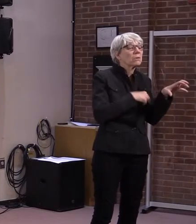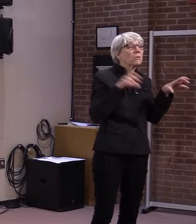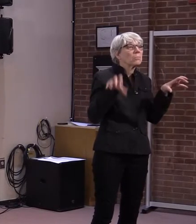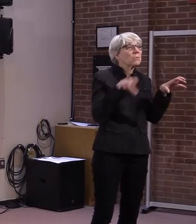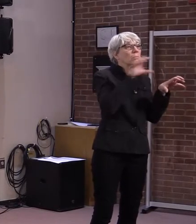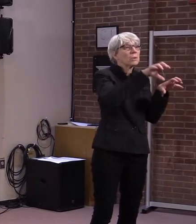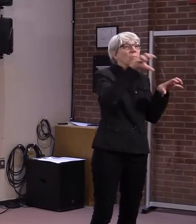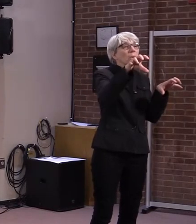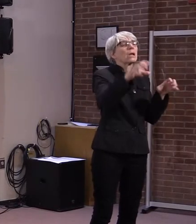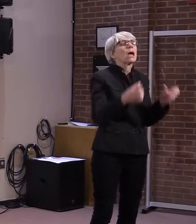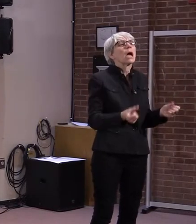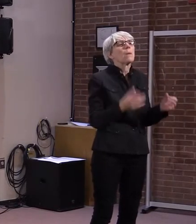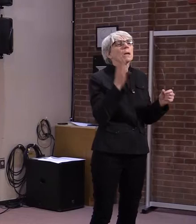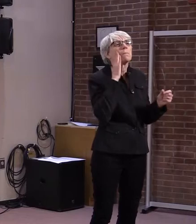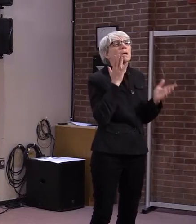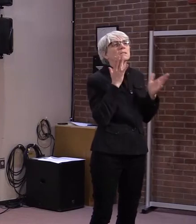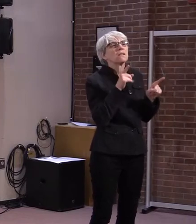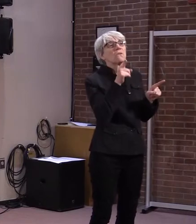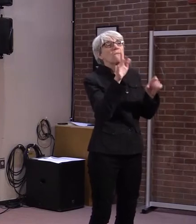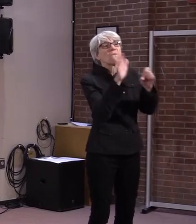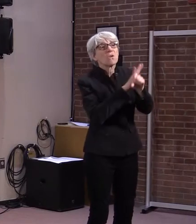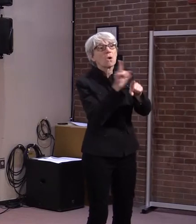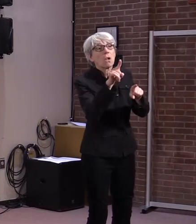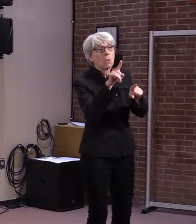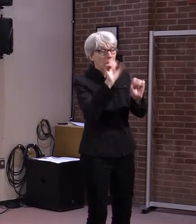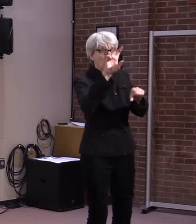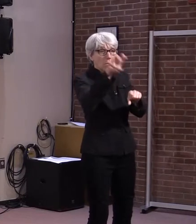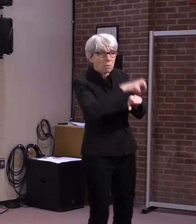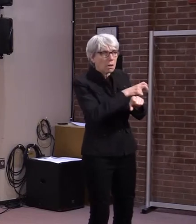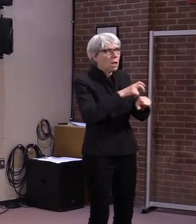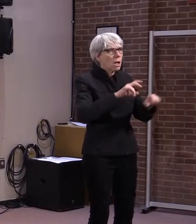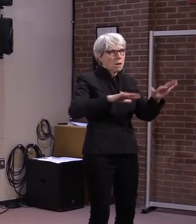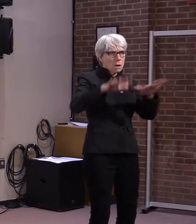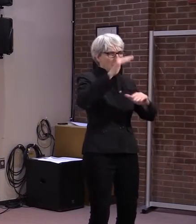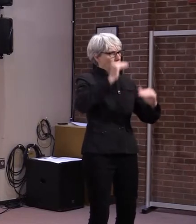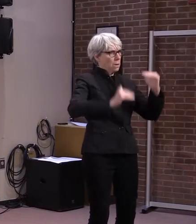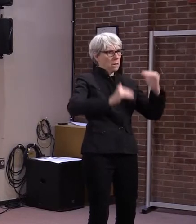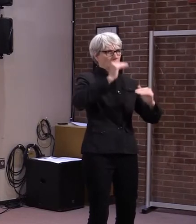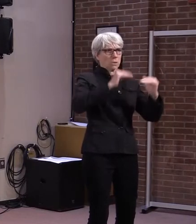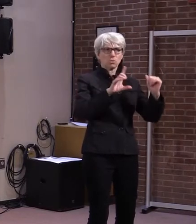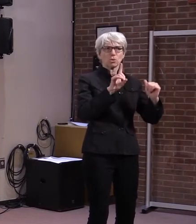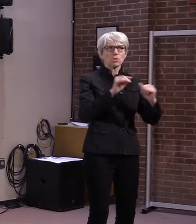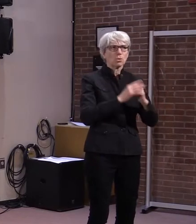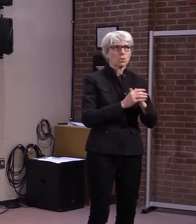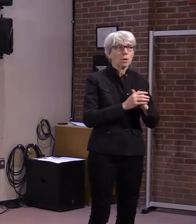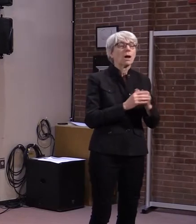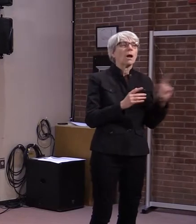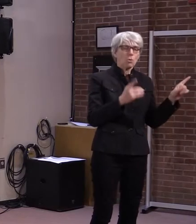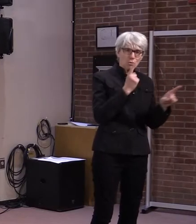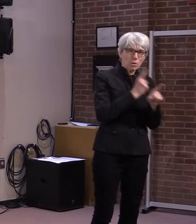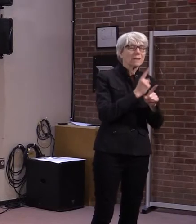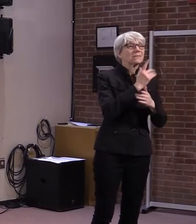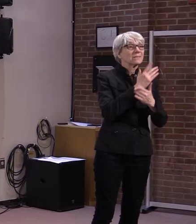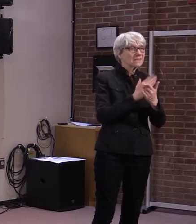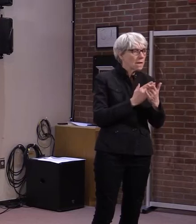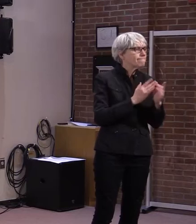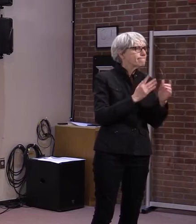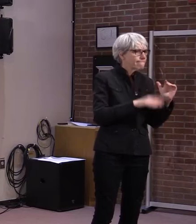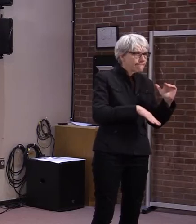And as the governor rightly said, you know, we're seeing COVID cases, but COVID in and of